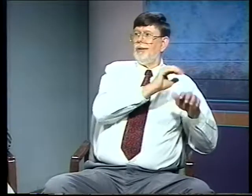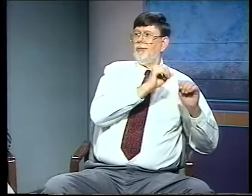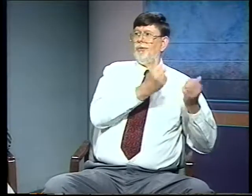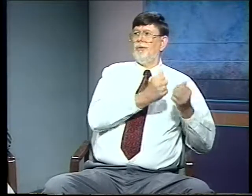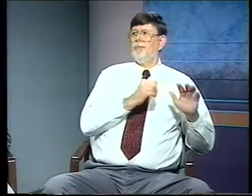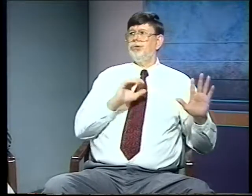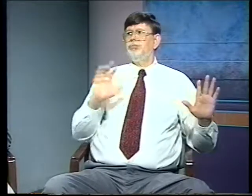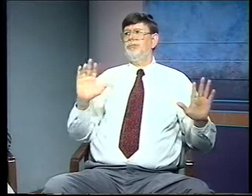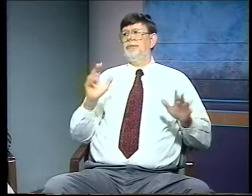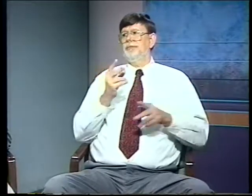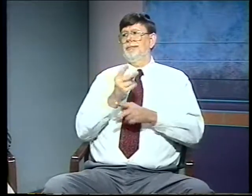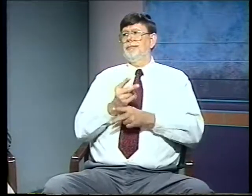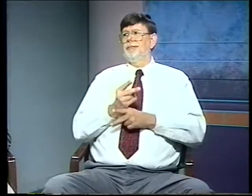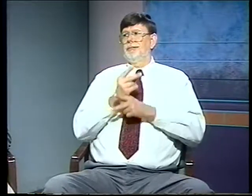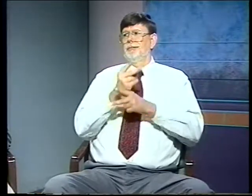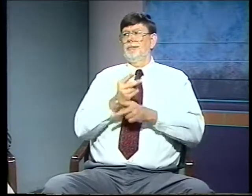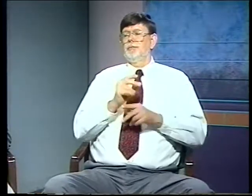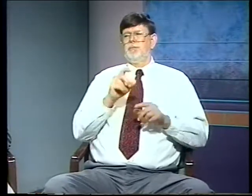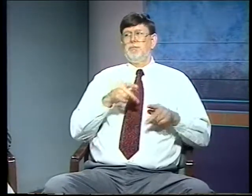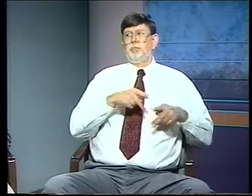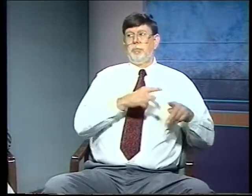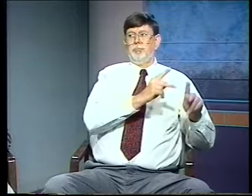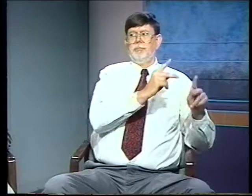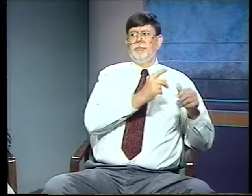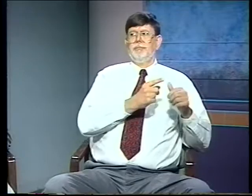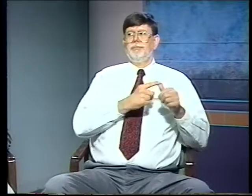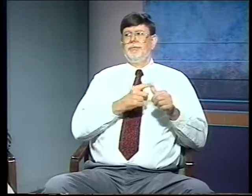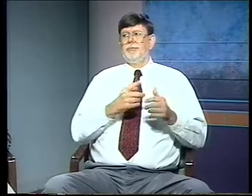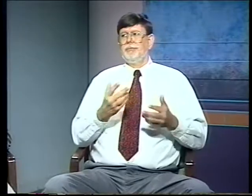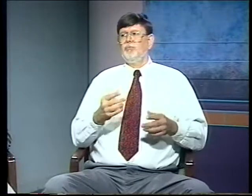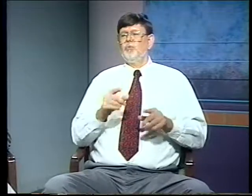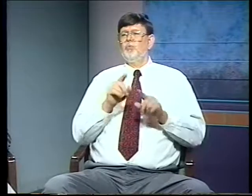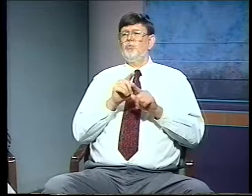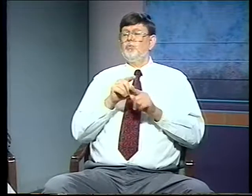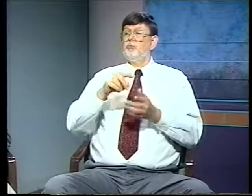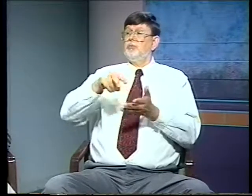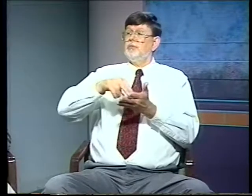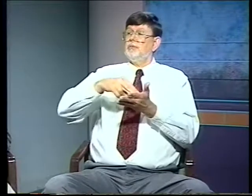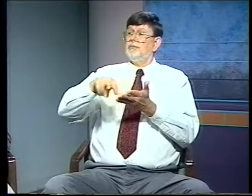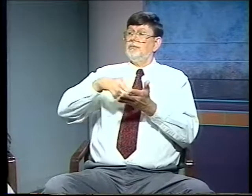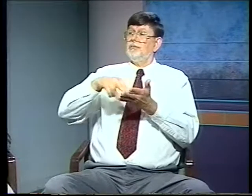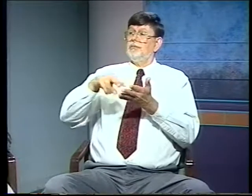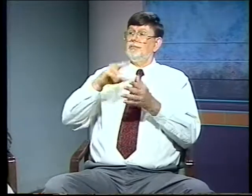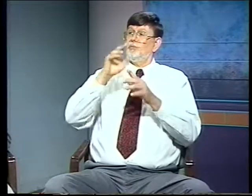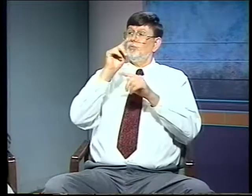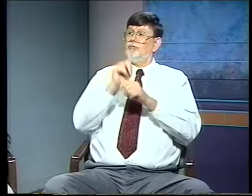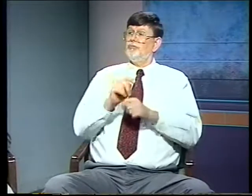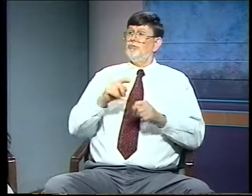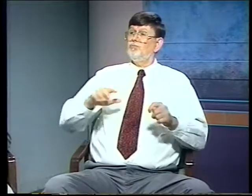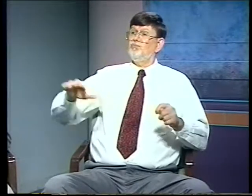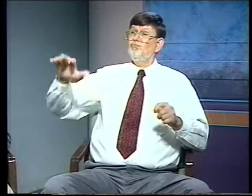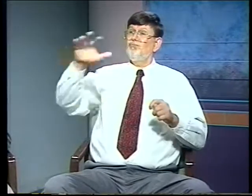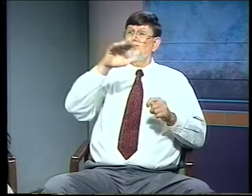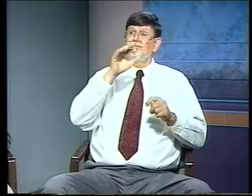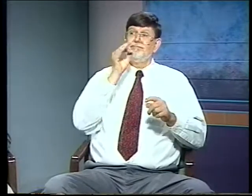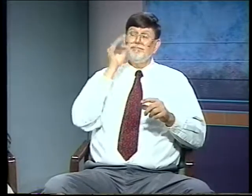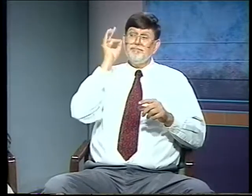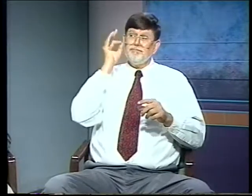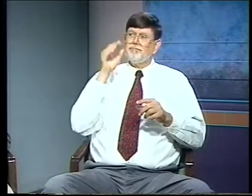go over and trespass in their area. And of course would have to make sure that they obtain the right to do that or not.